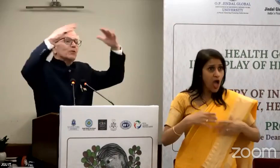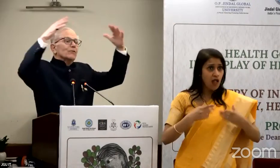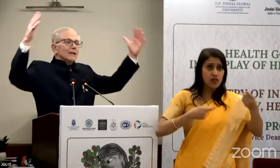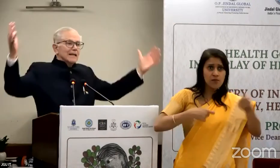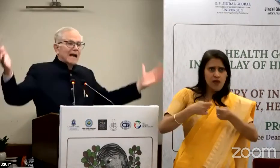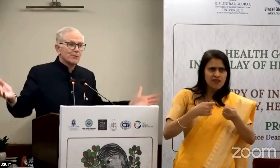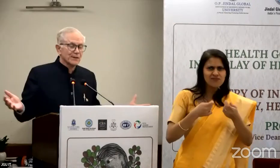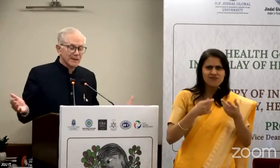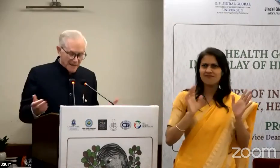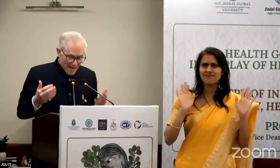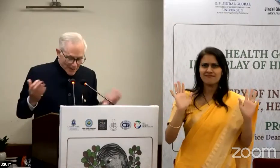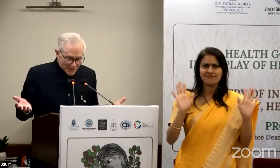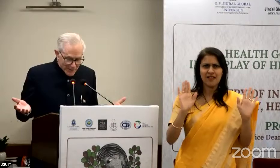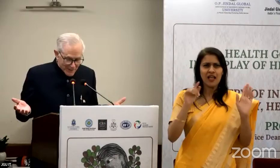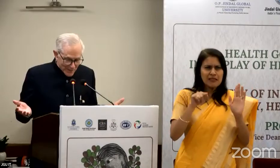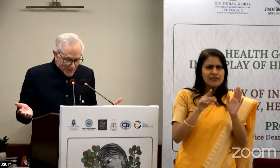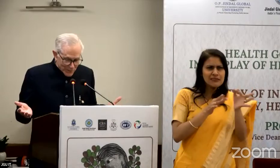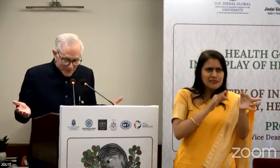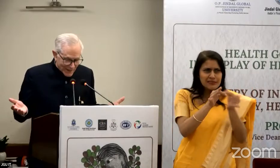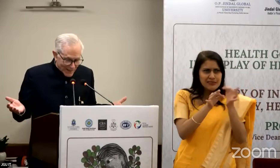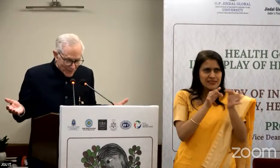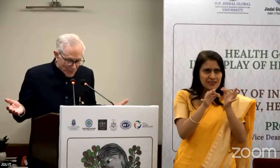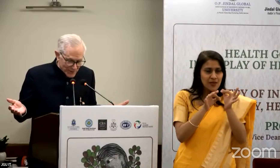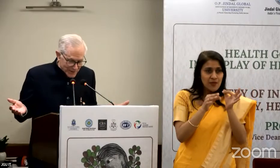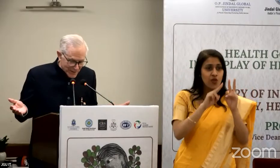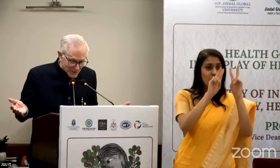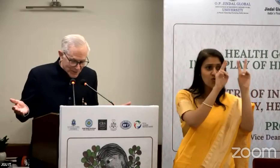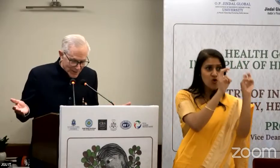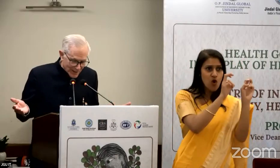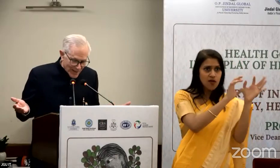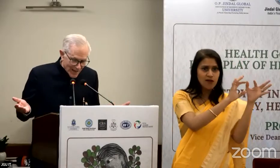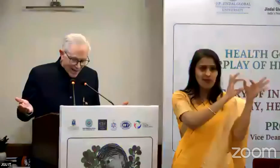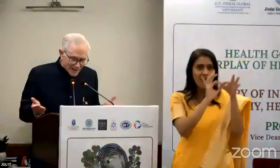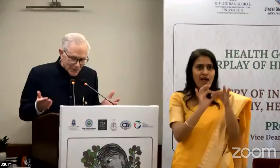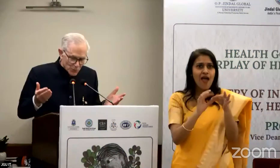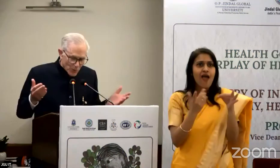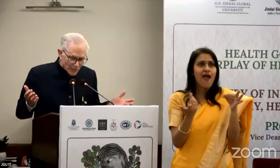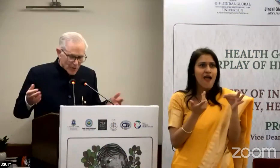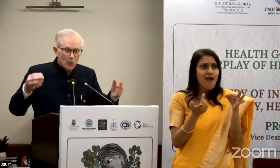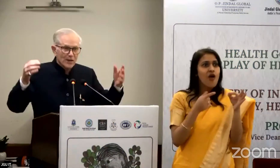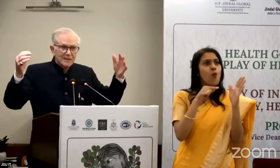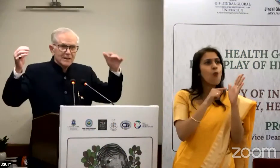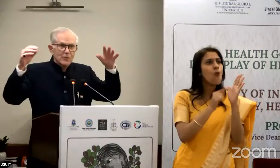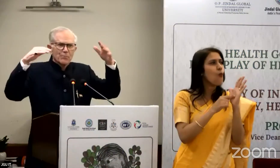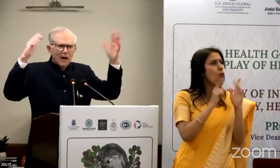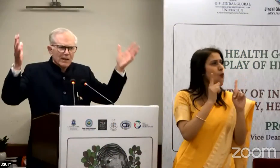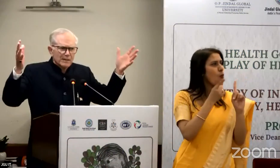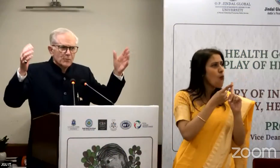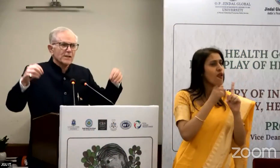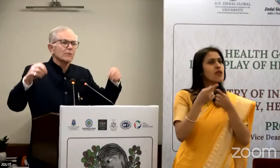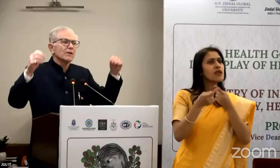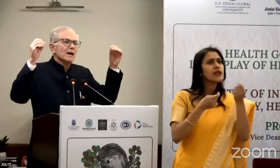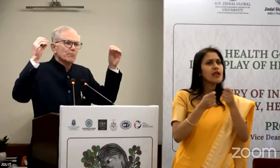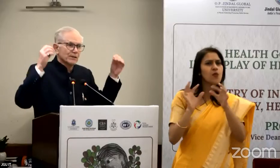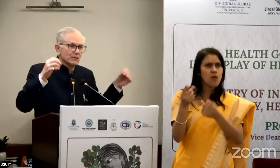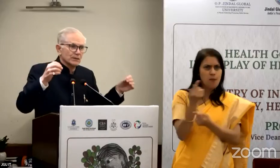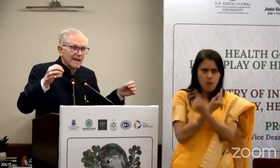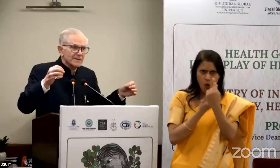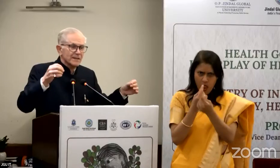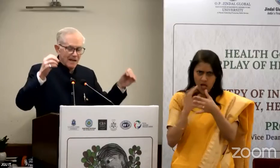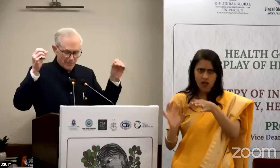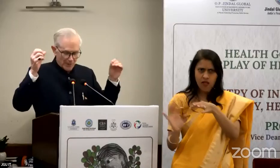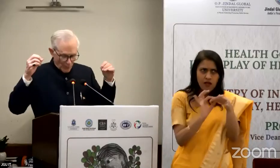got elaborate things. And we have the same thing with the title of the presentation tonight. I think it's just wonderful. We're not dealing with politics, we're dealing with